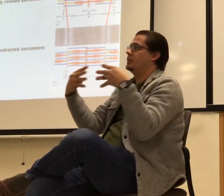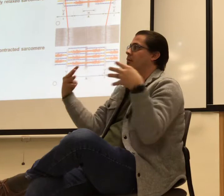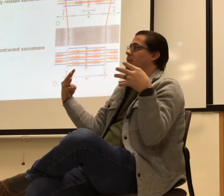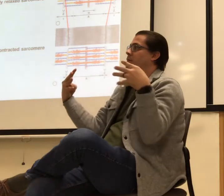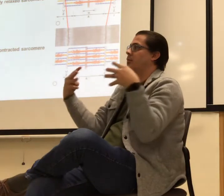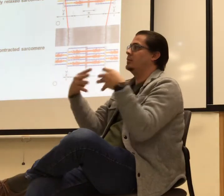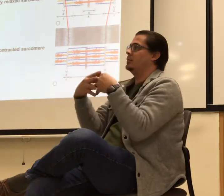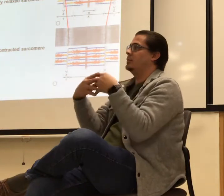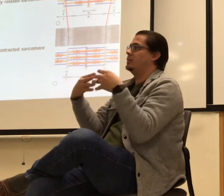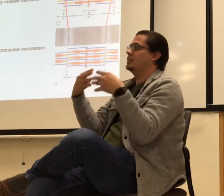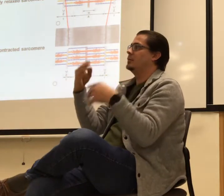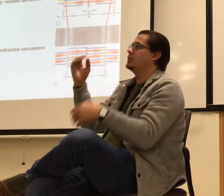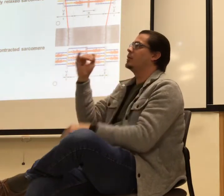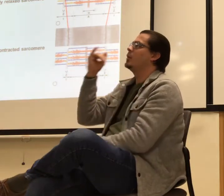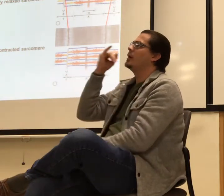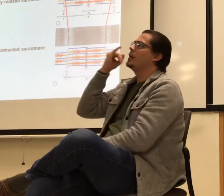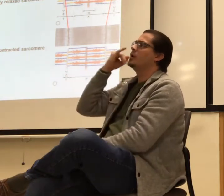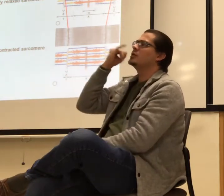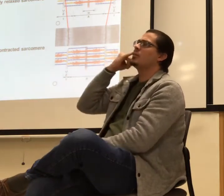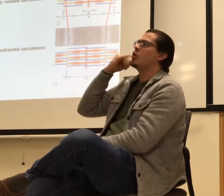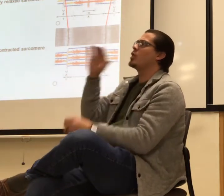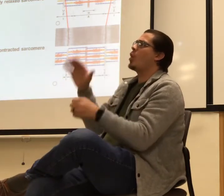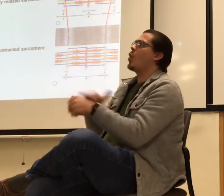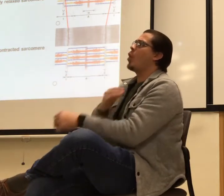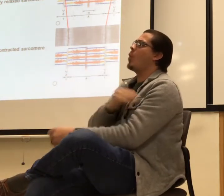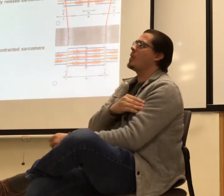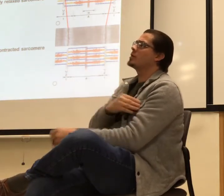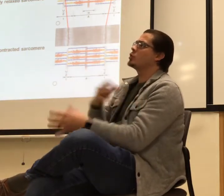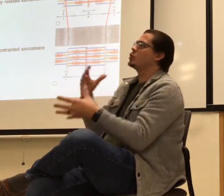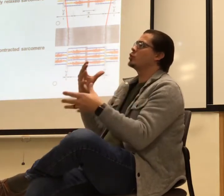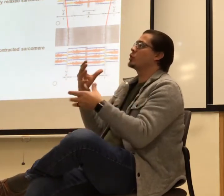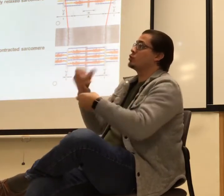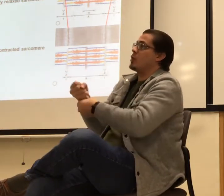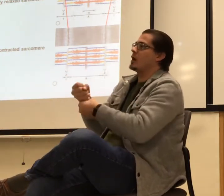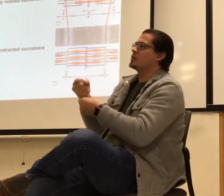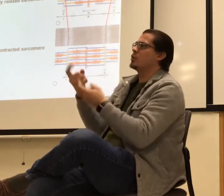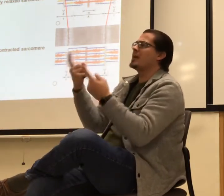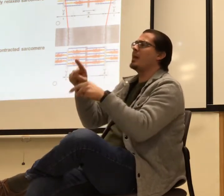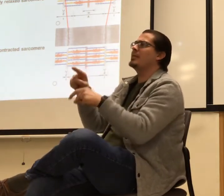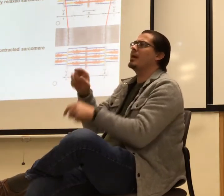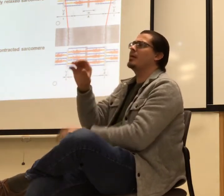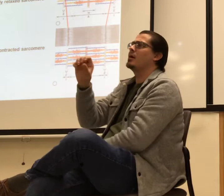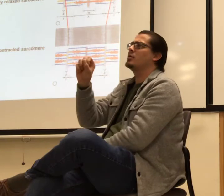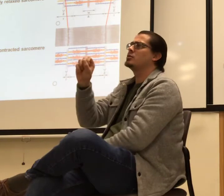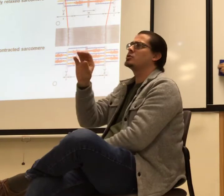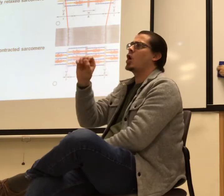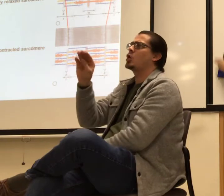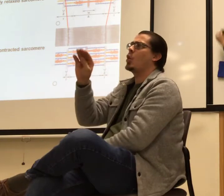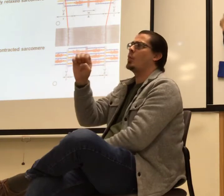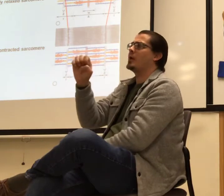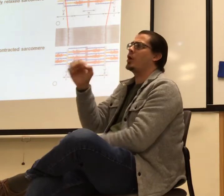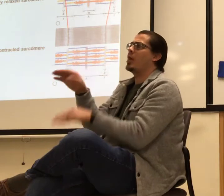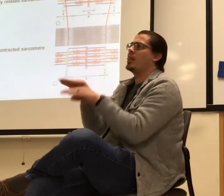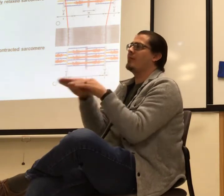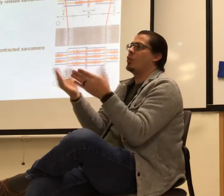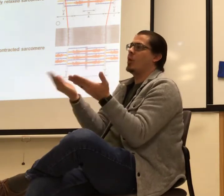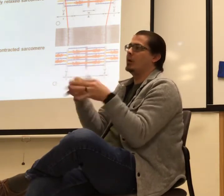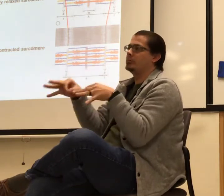Well, let's say the whole muscle contracts. What's happening at the smallest level? What's happening at the sarcomere level?